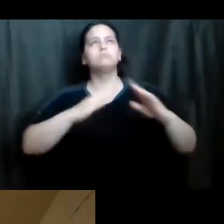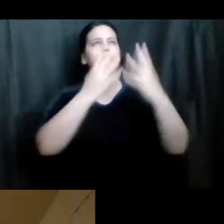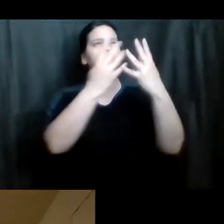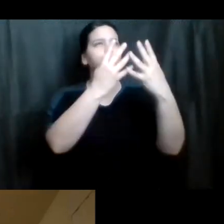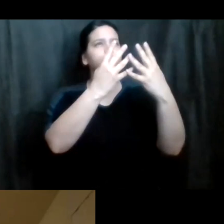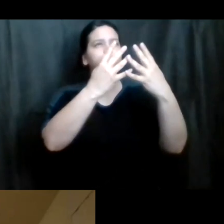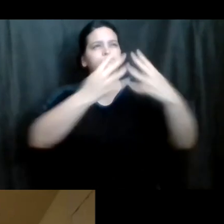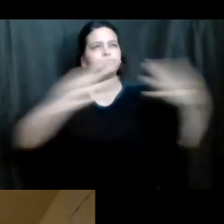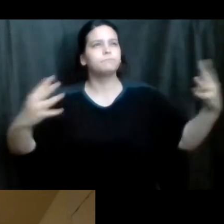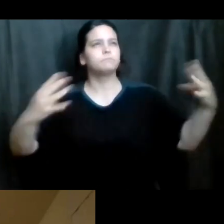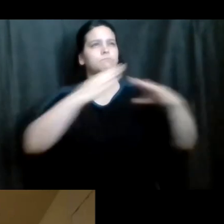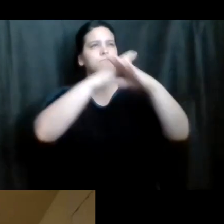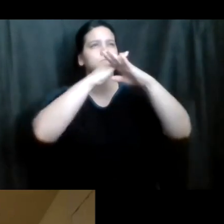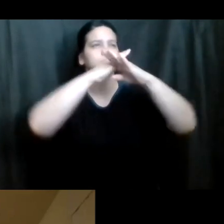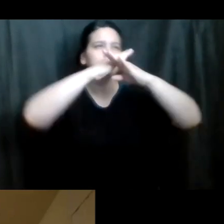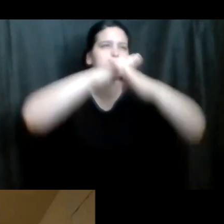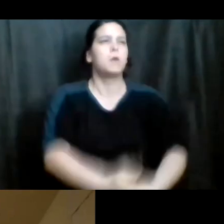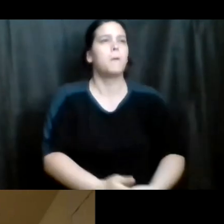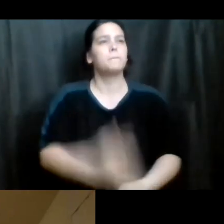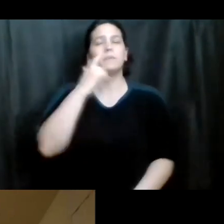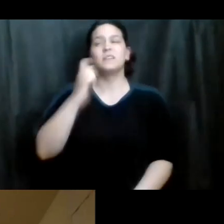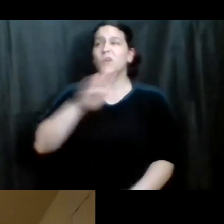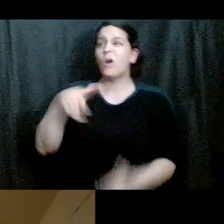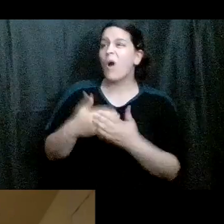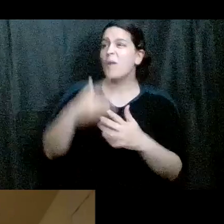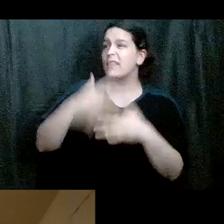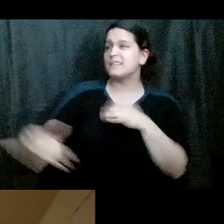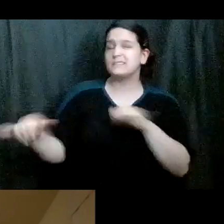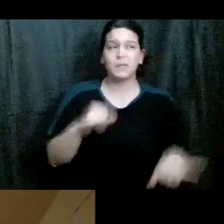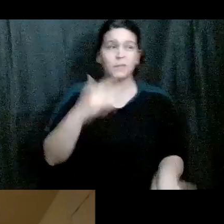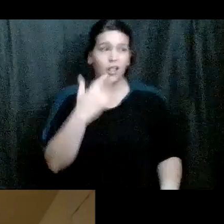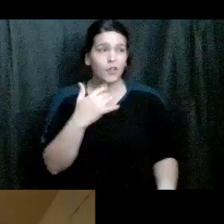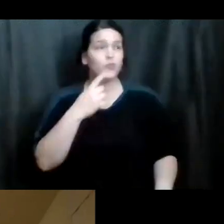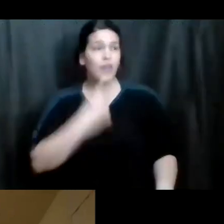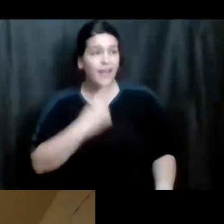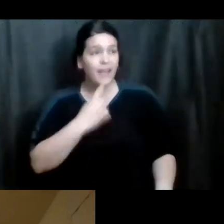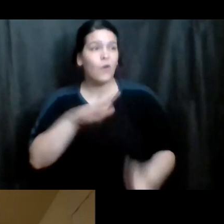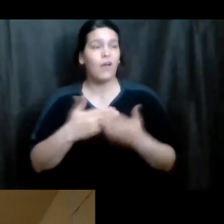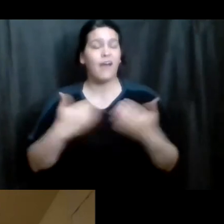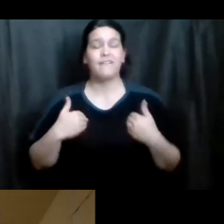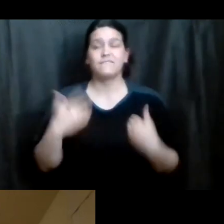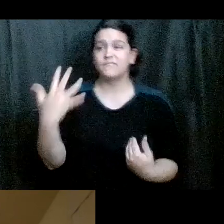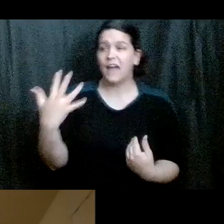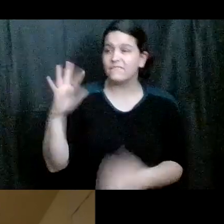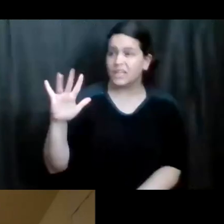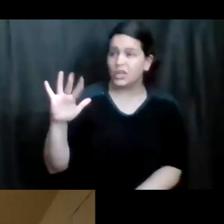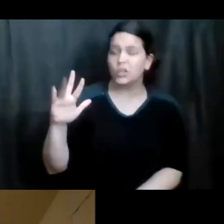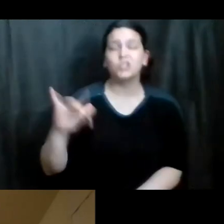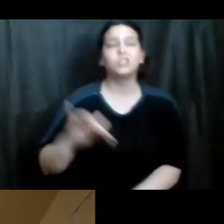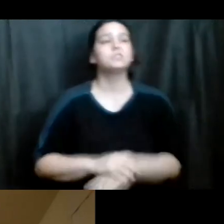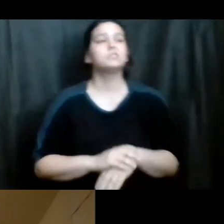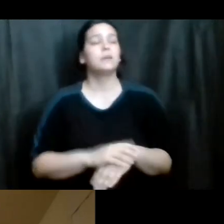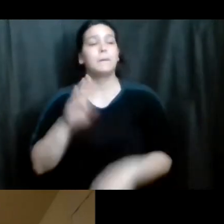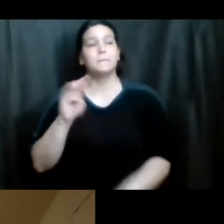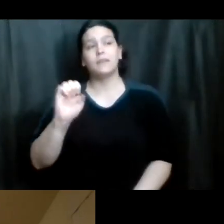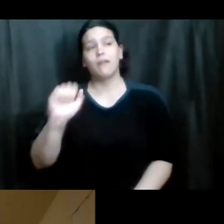the same color, red blood. We are all five-fingered ones, and Beata is the